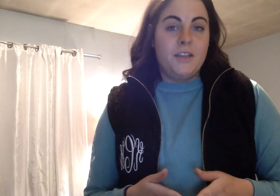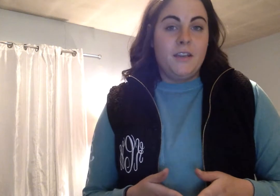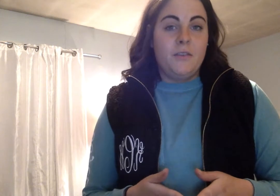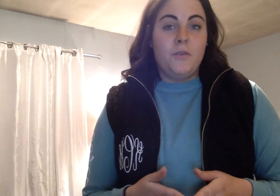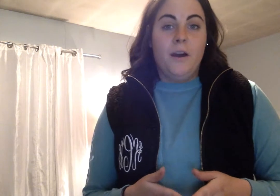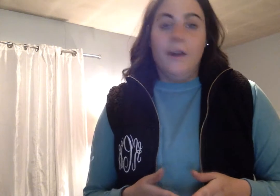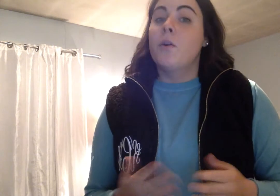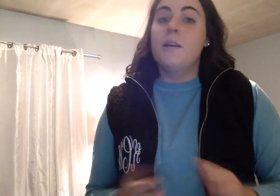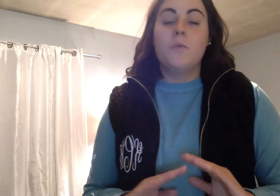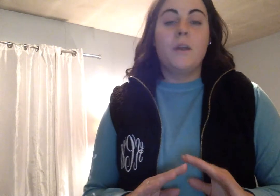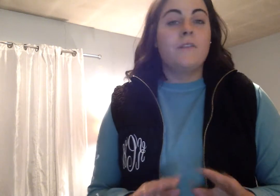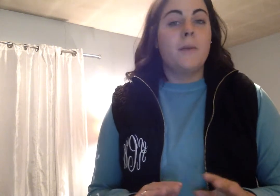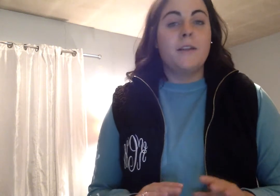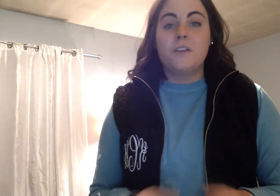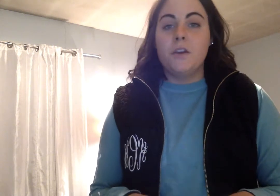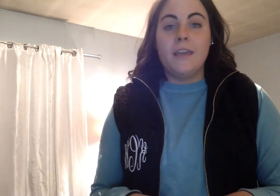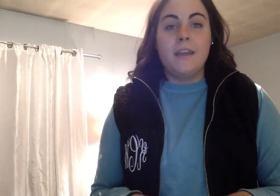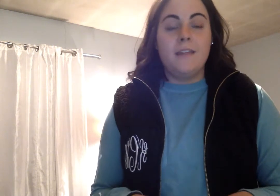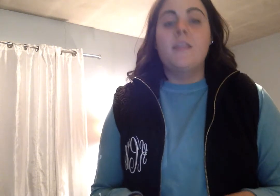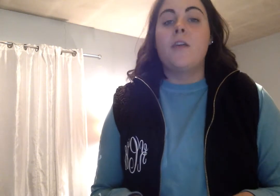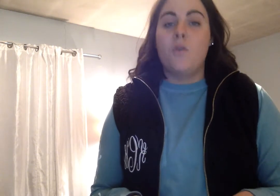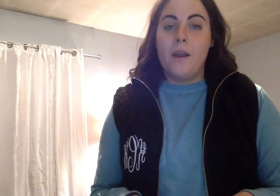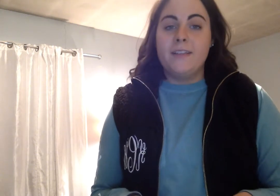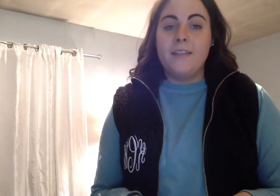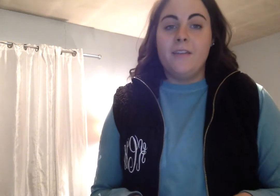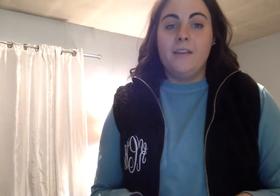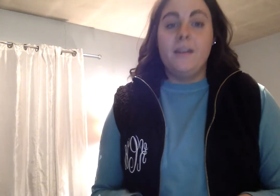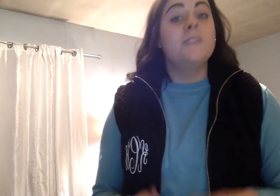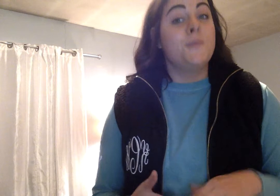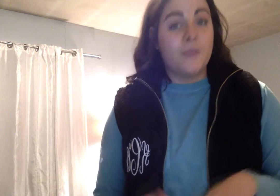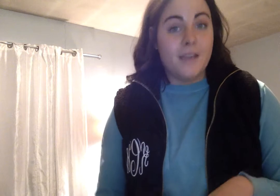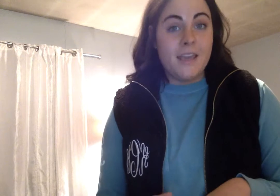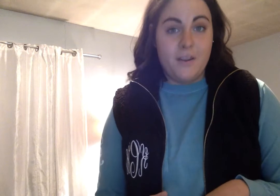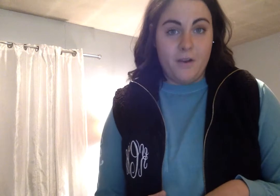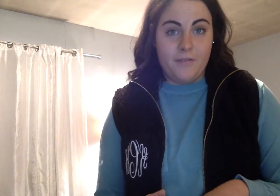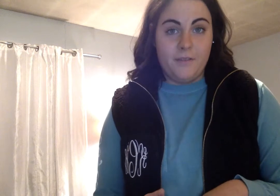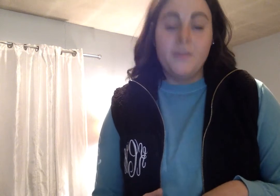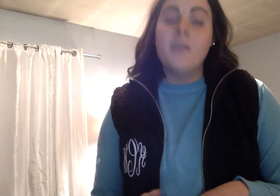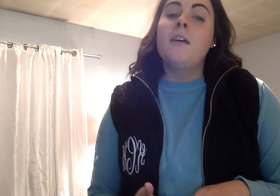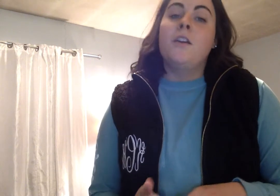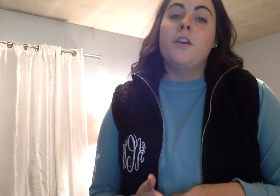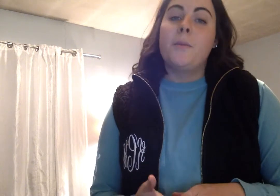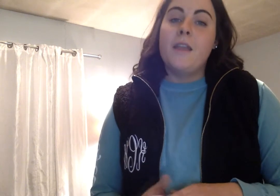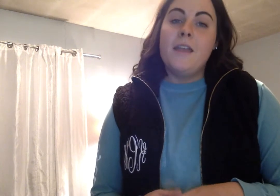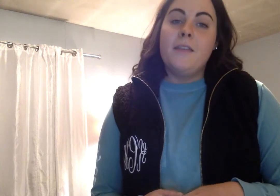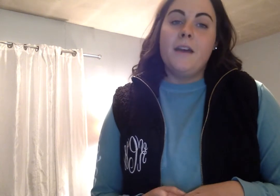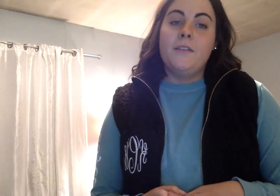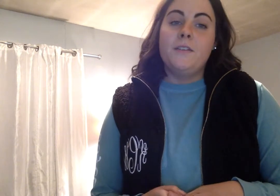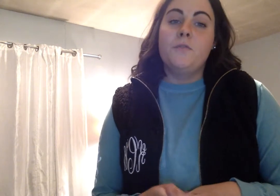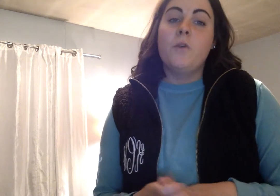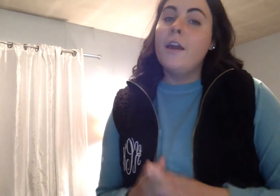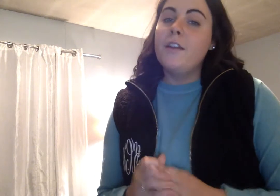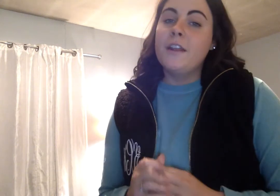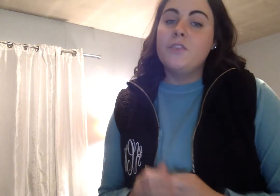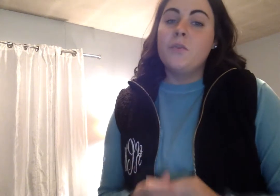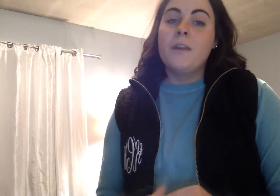chicken roulade or whenever you're about to cook anything that requires the oven is you preheat your oven. You're going to preheat the oven to